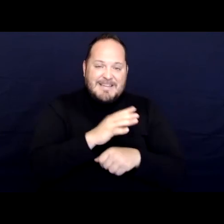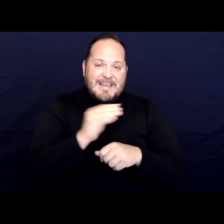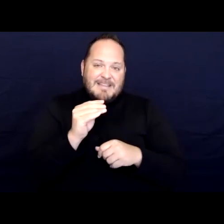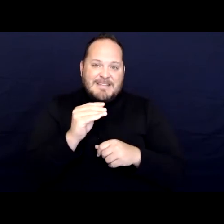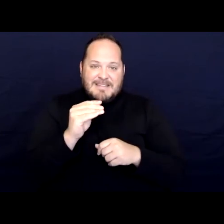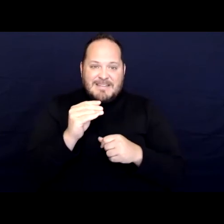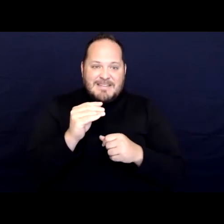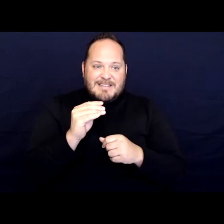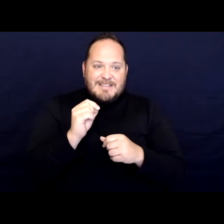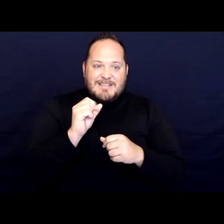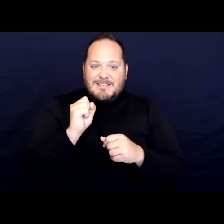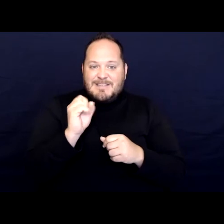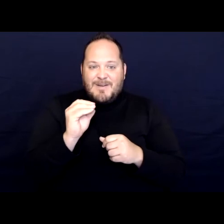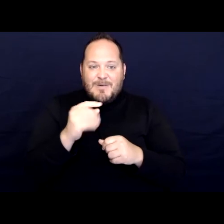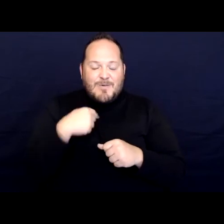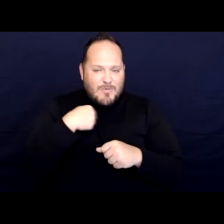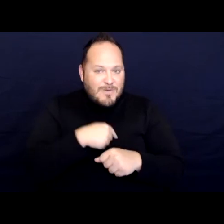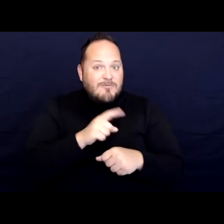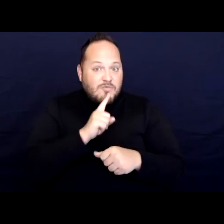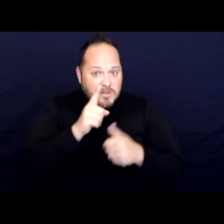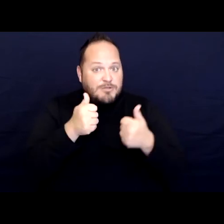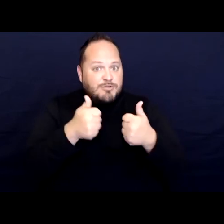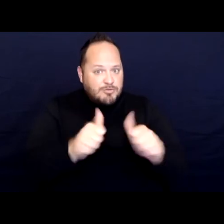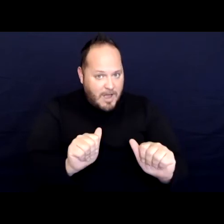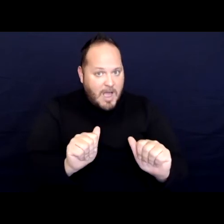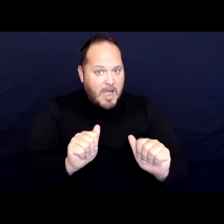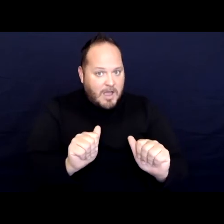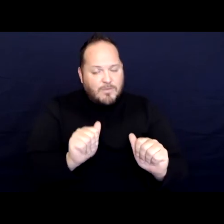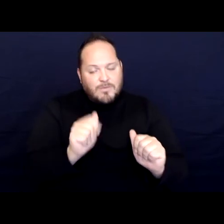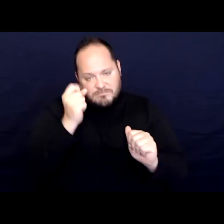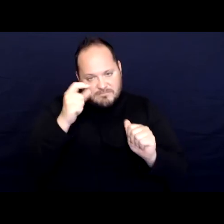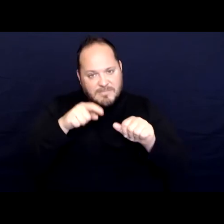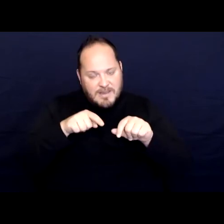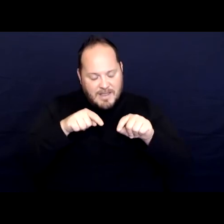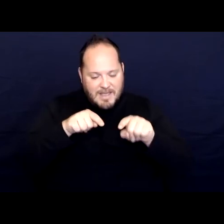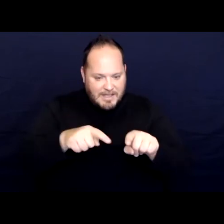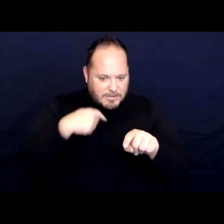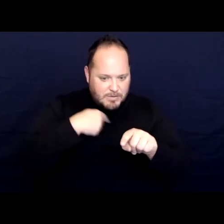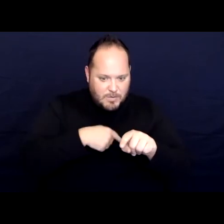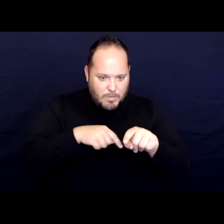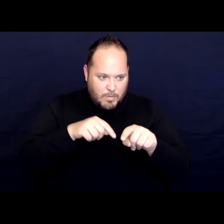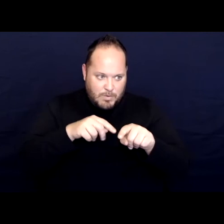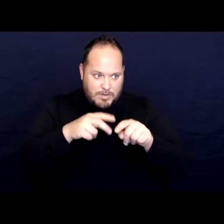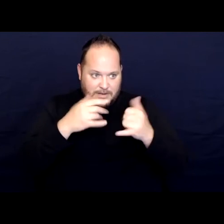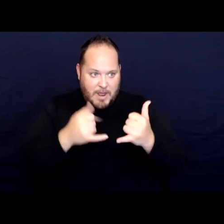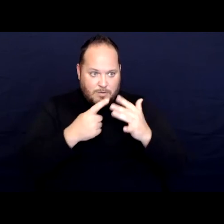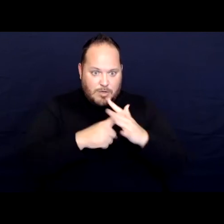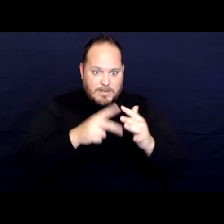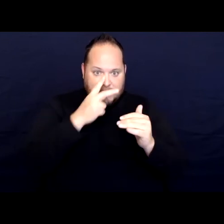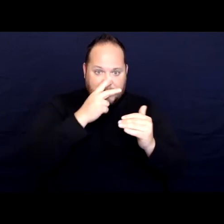And so we've really tried to, as we're looking at these new age groups coming available,